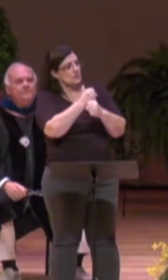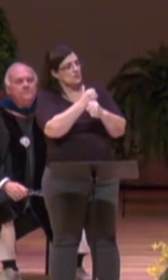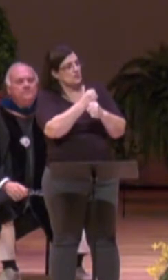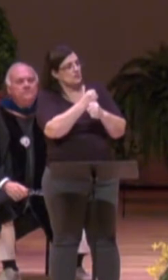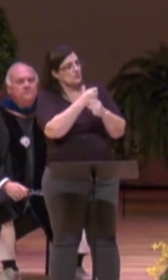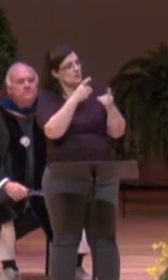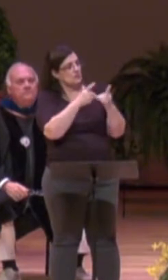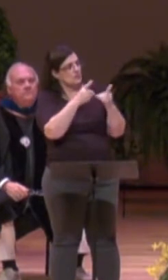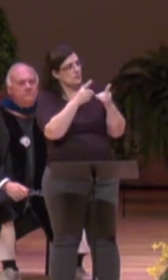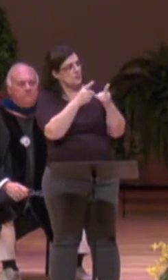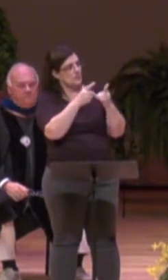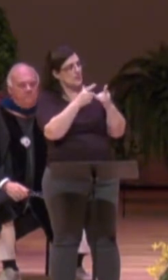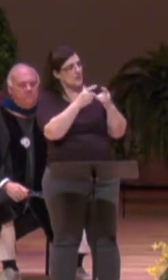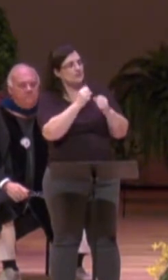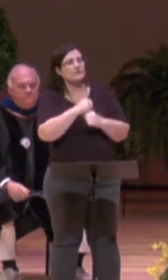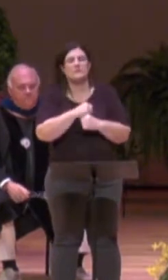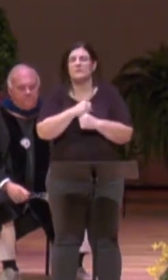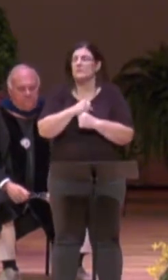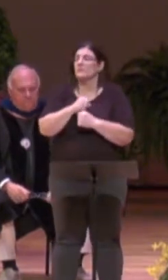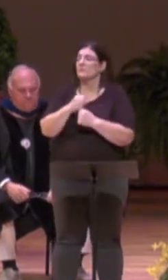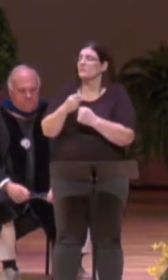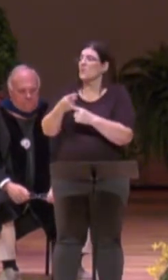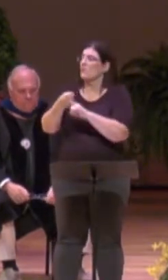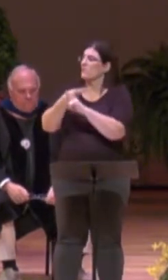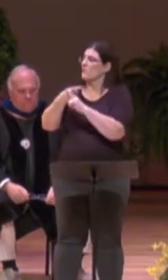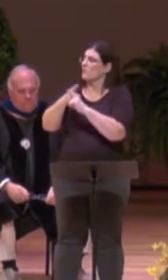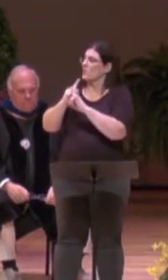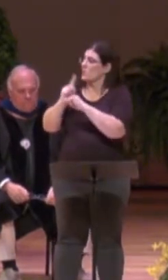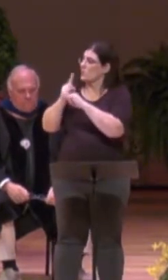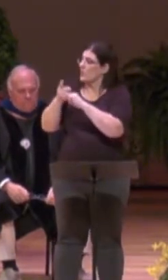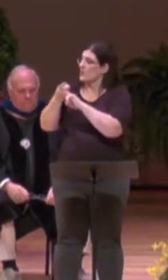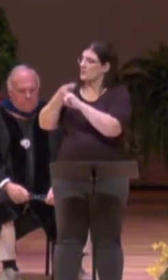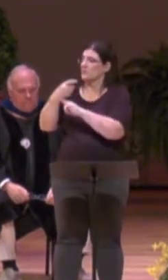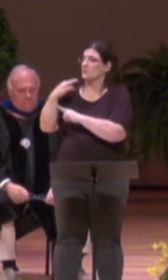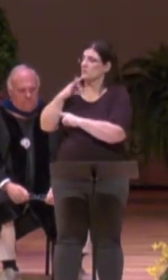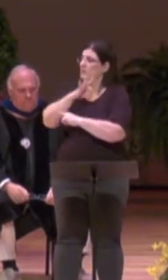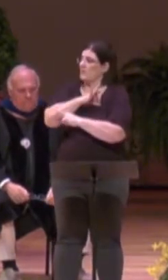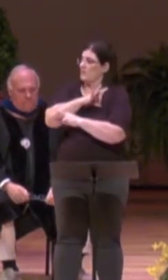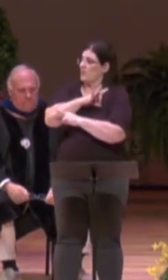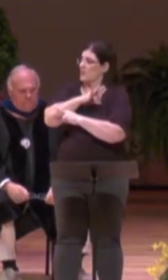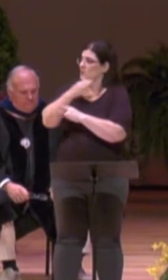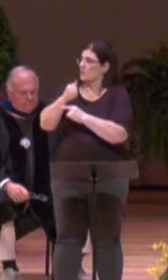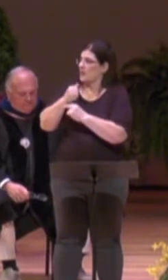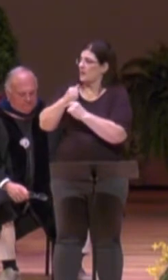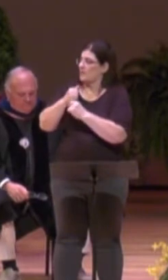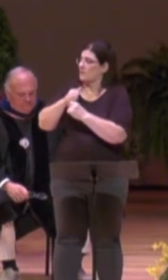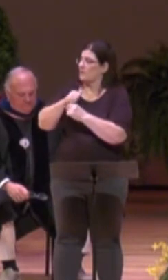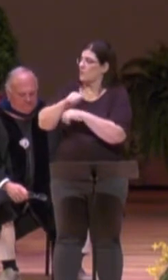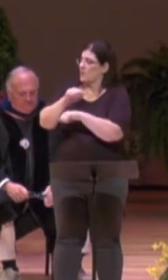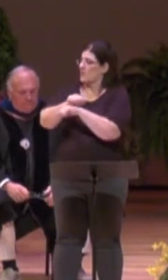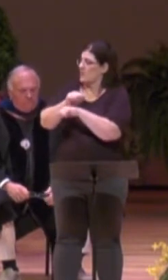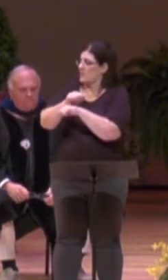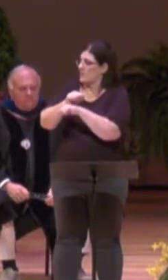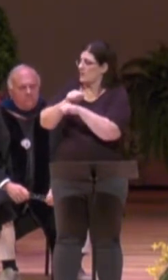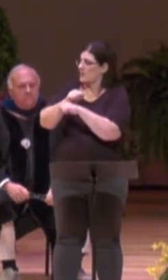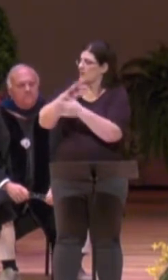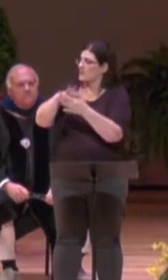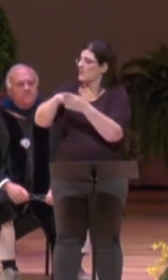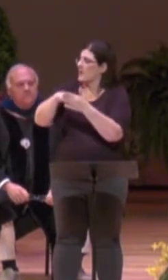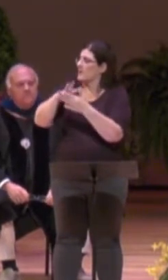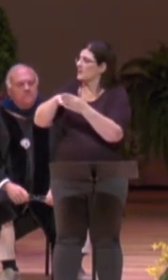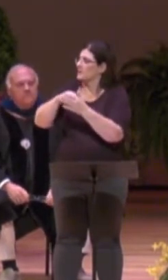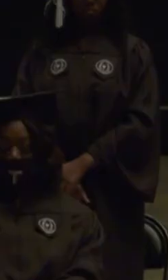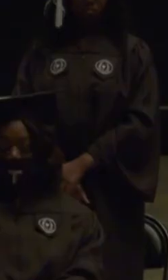conferred. Upon the recommendation of the faculty and approval by the Chief Academic Officer and by the authority vested in me by the Board